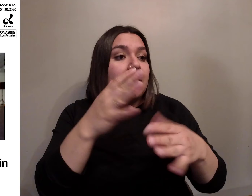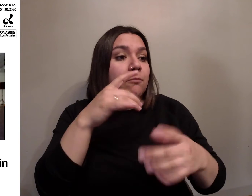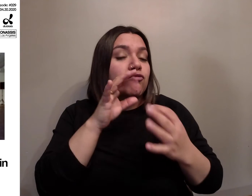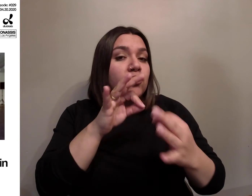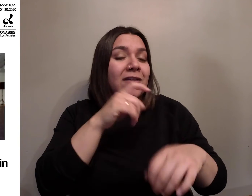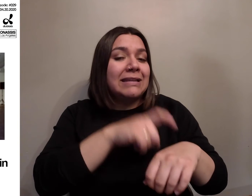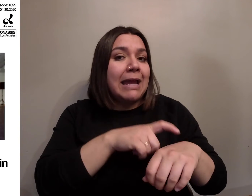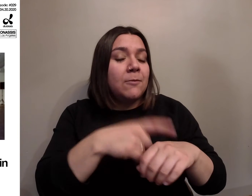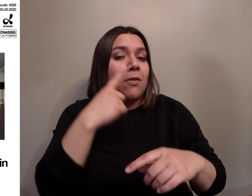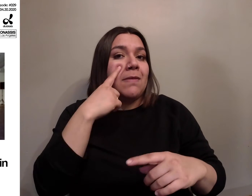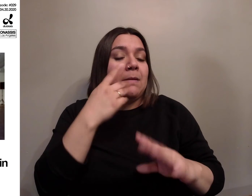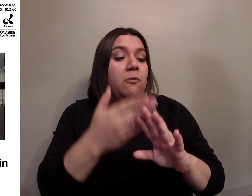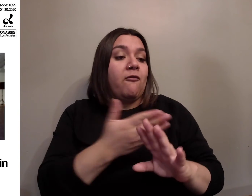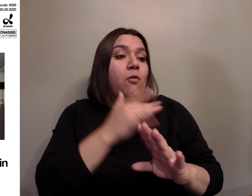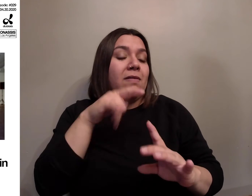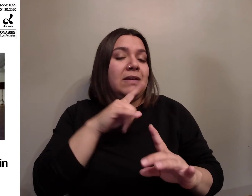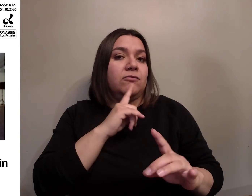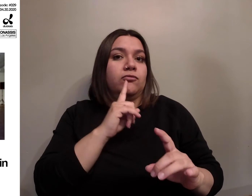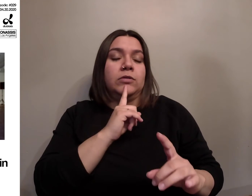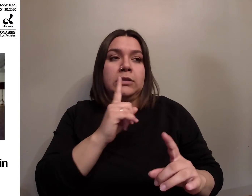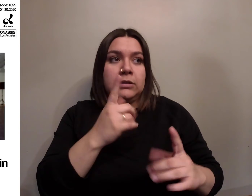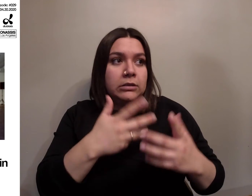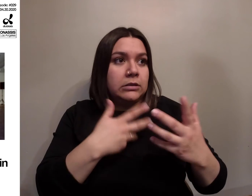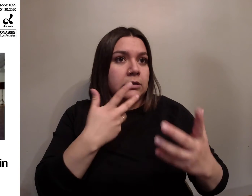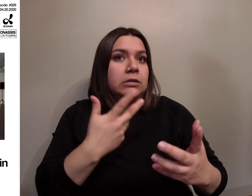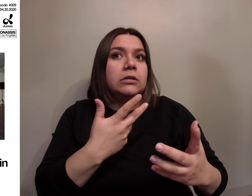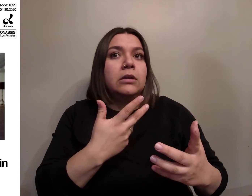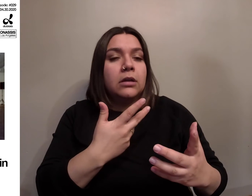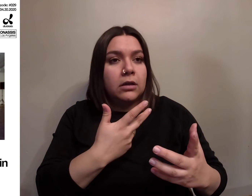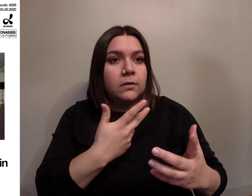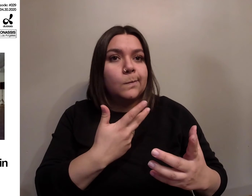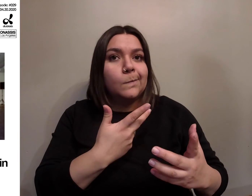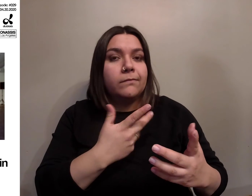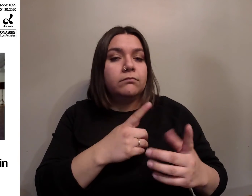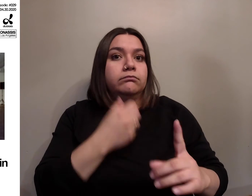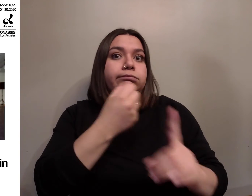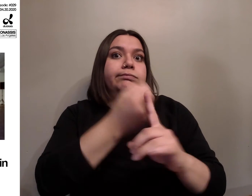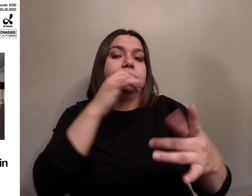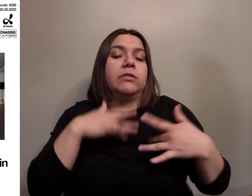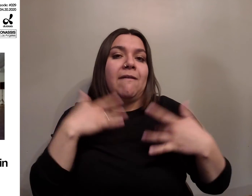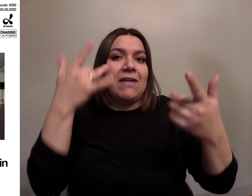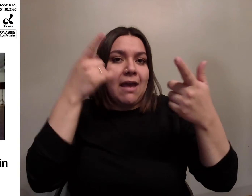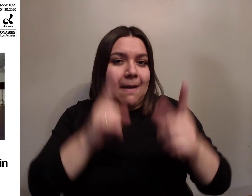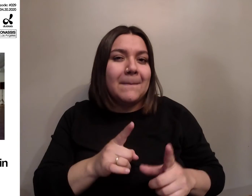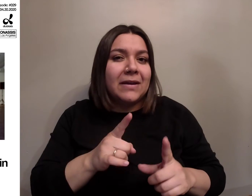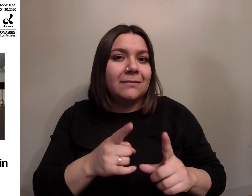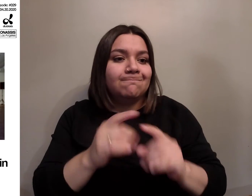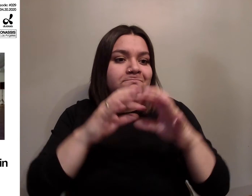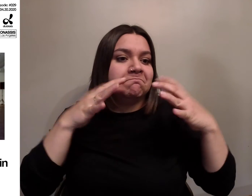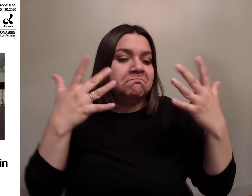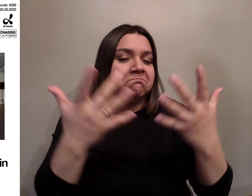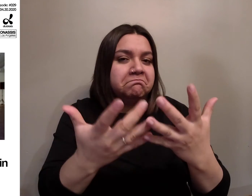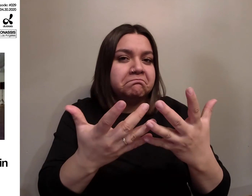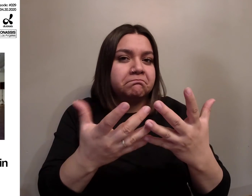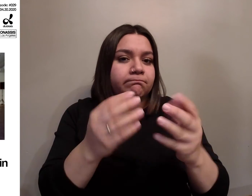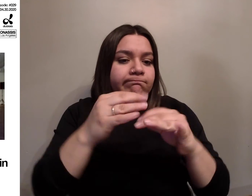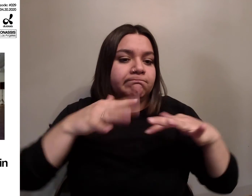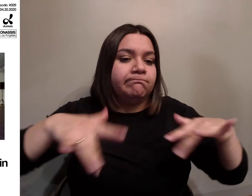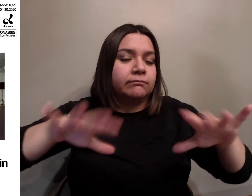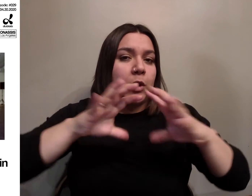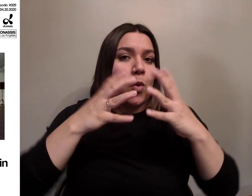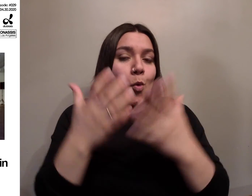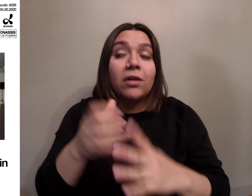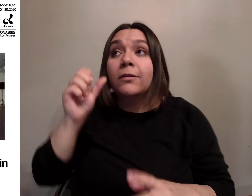still in that moment. We just found ourselves spending lots of time